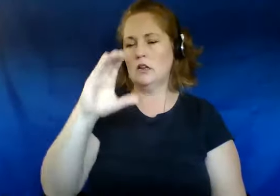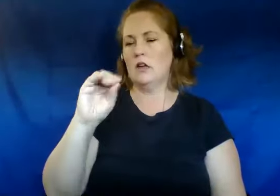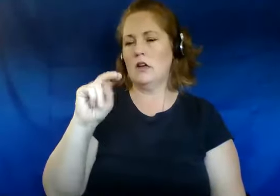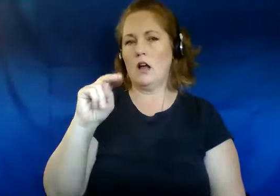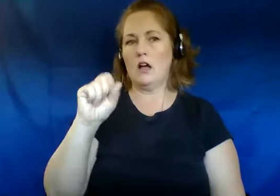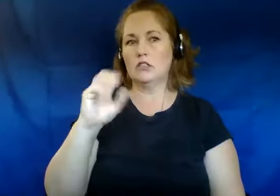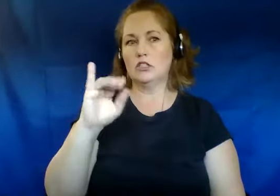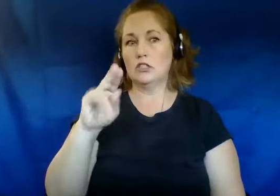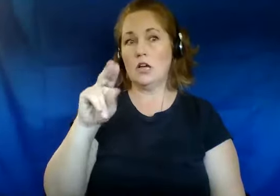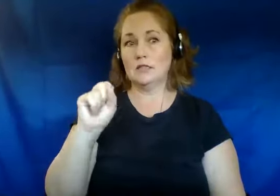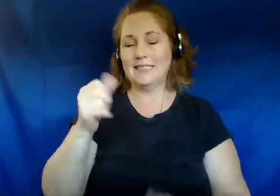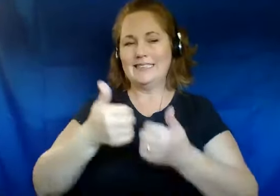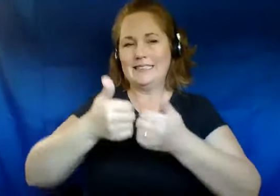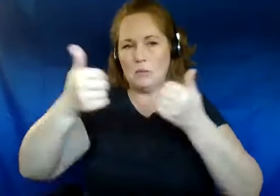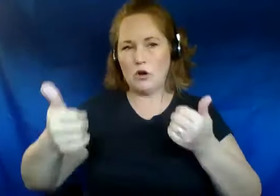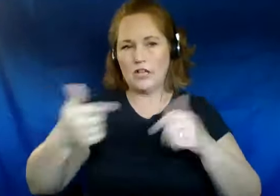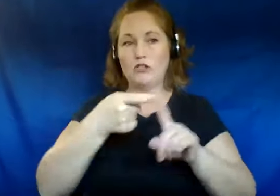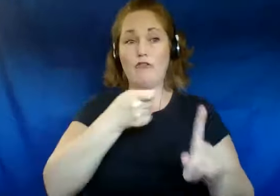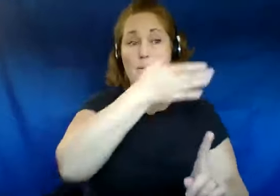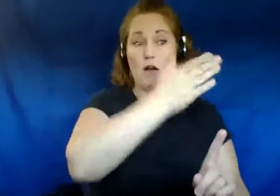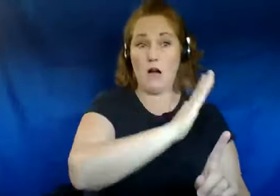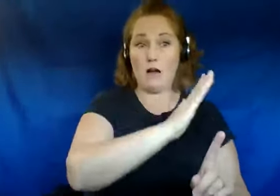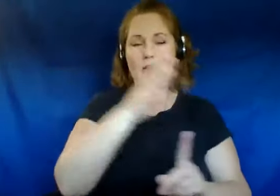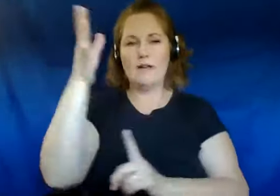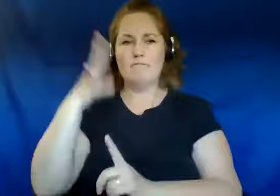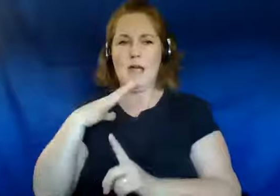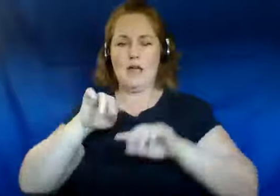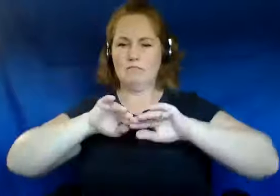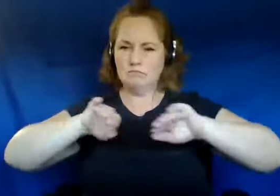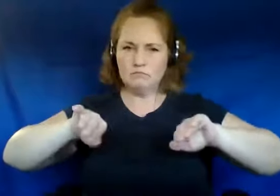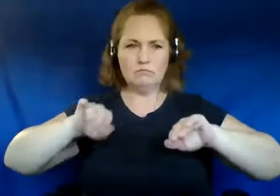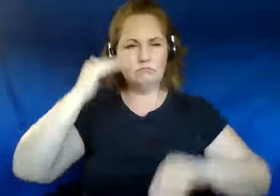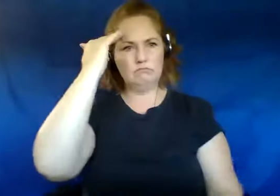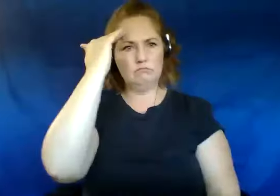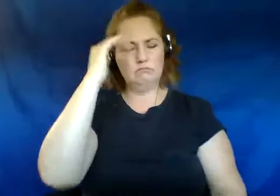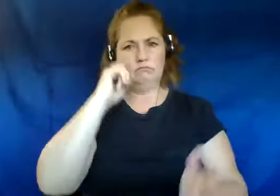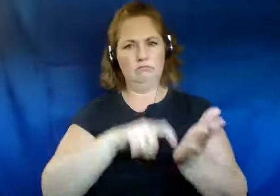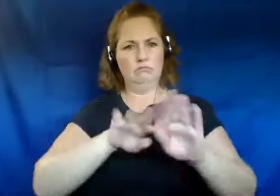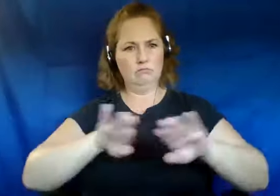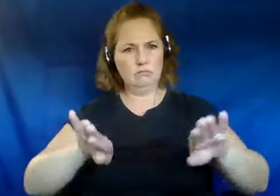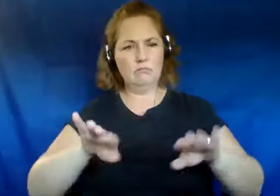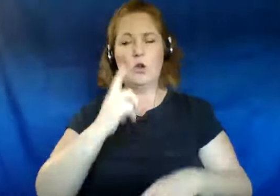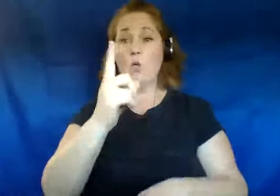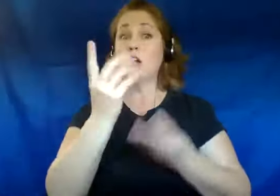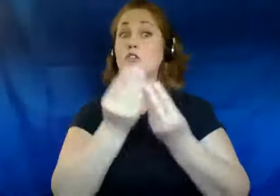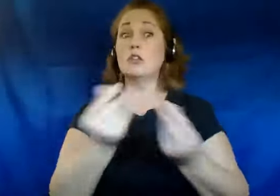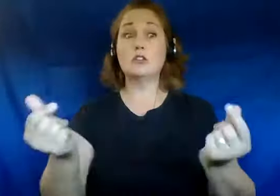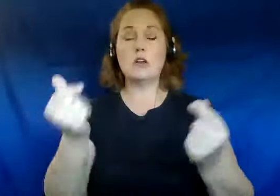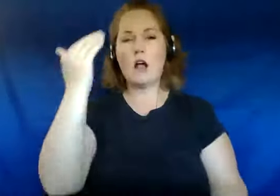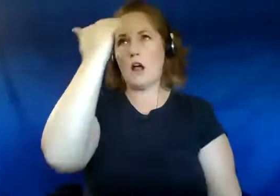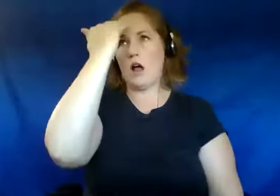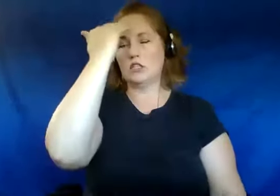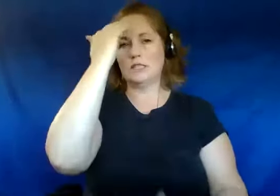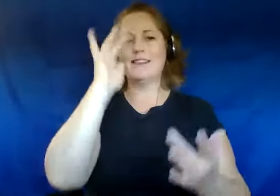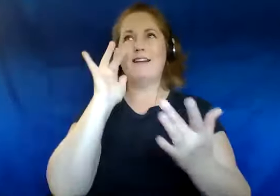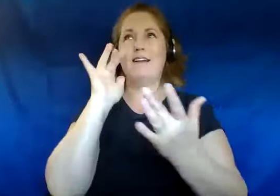from God and man. And we have one solution, and that's conscious contact